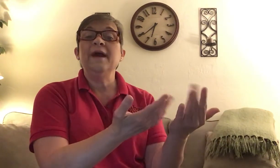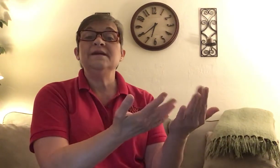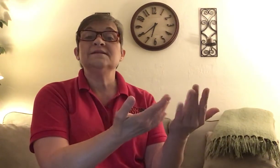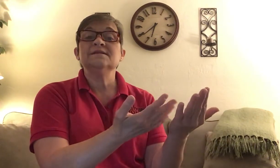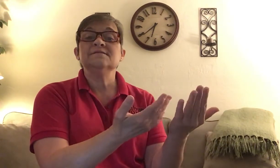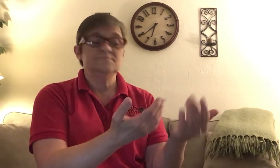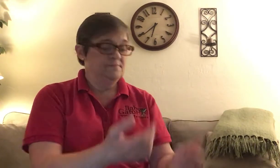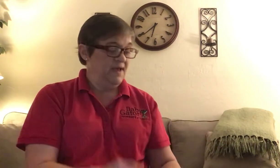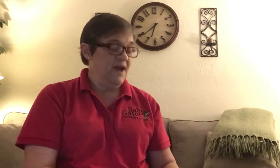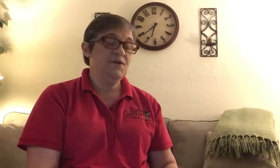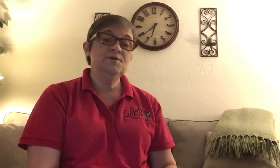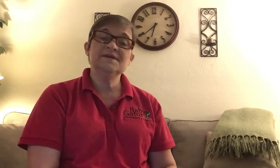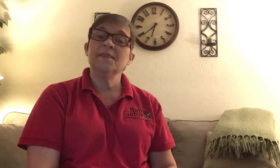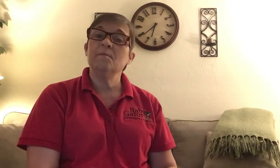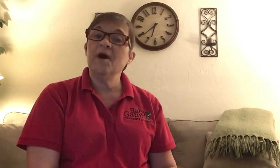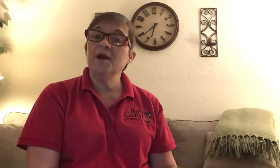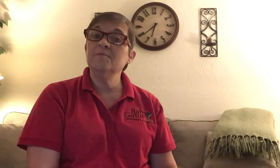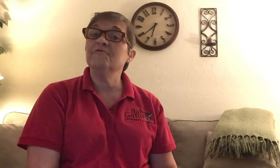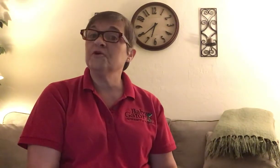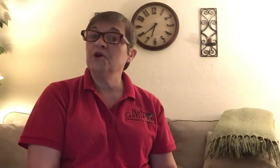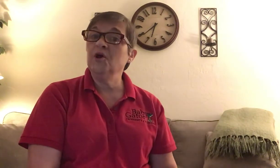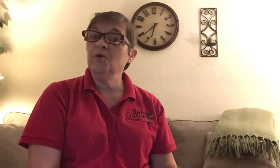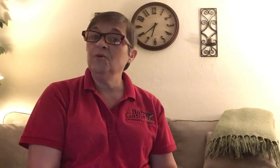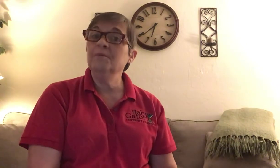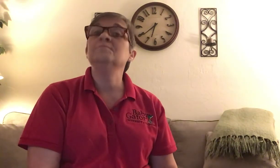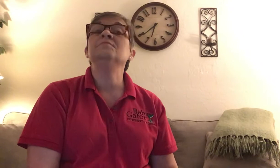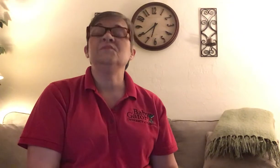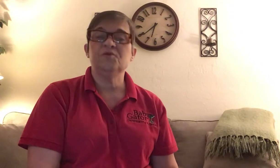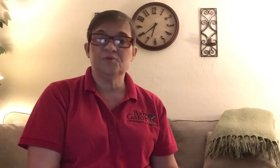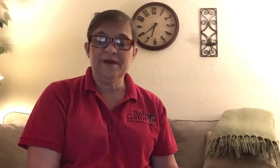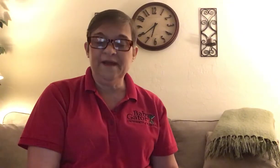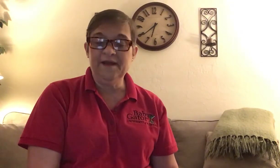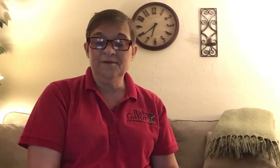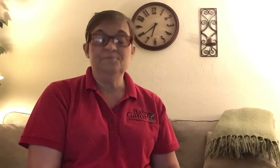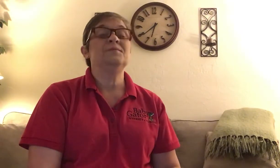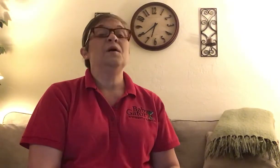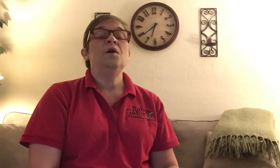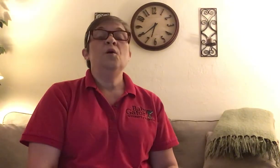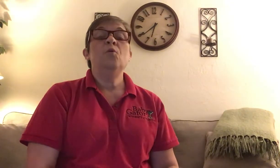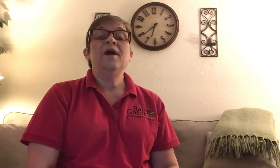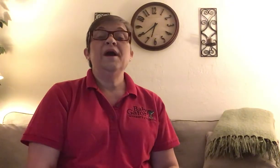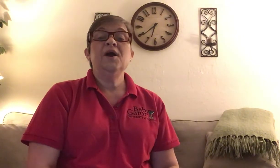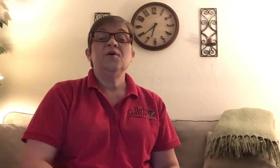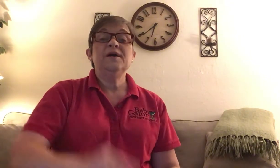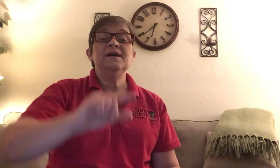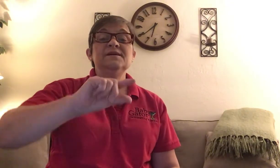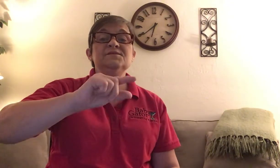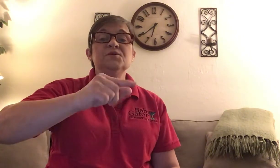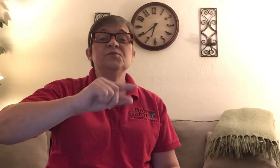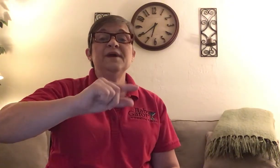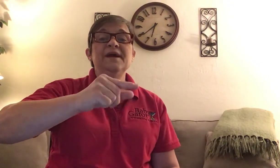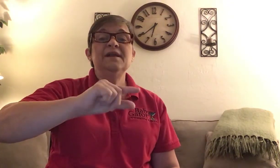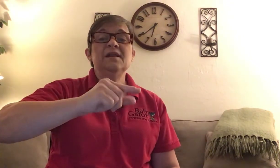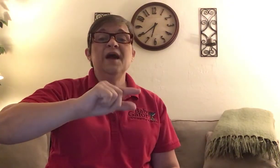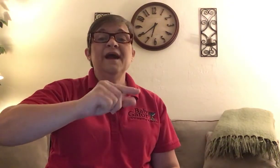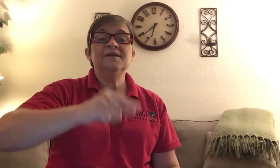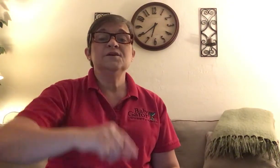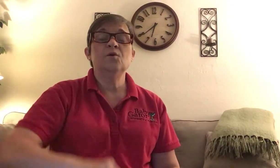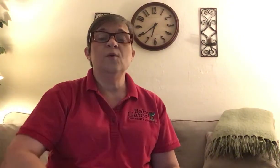wait. And who's at the bottom for go? Green. Where is green light?